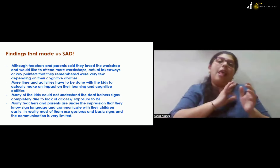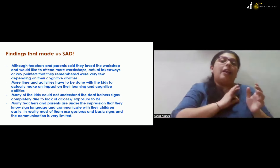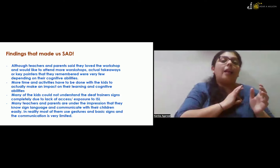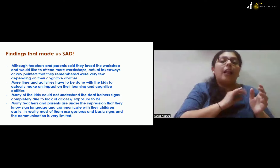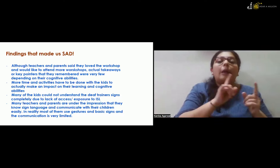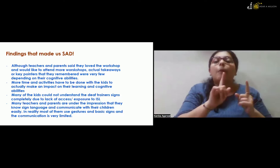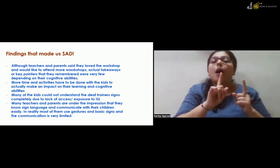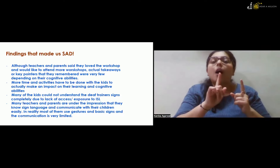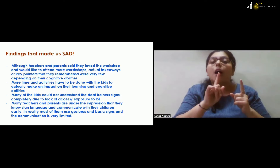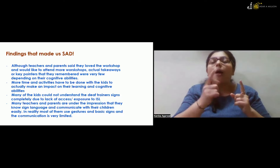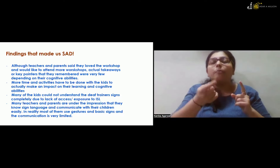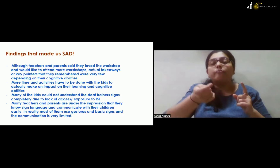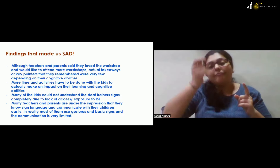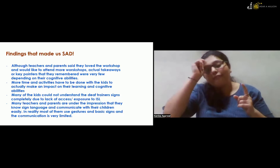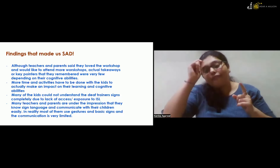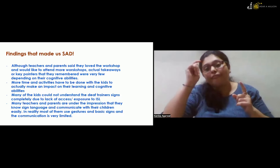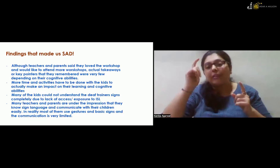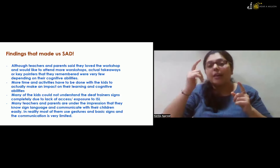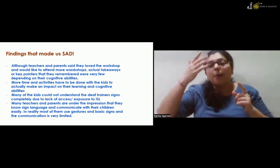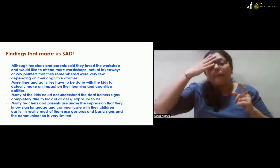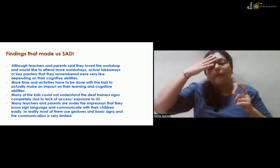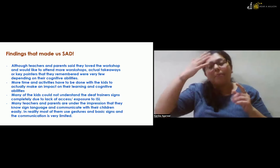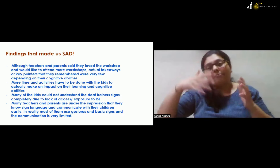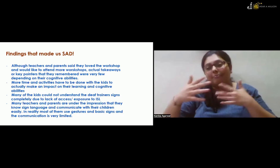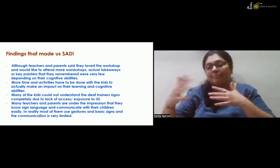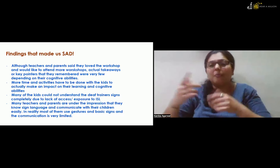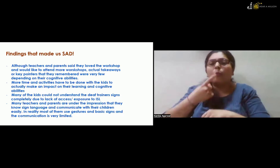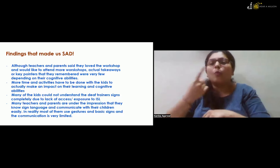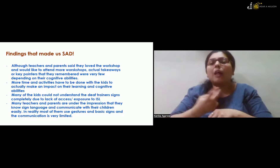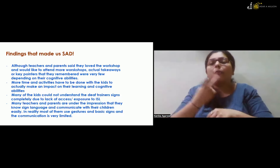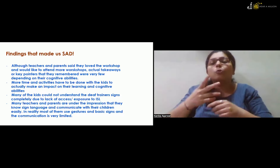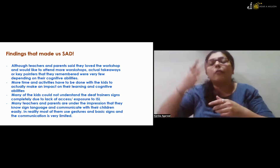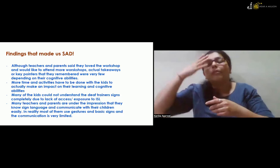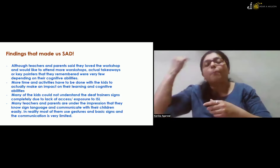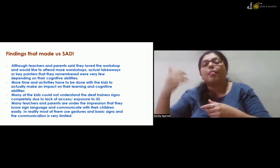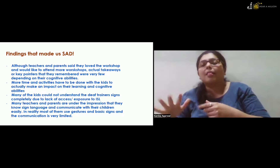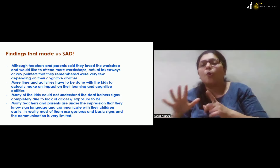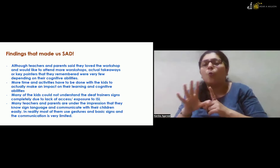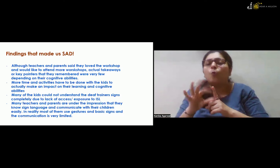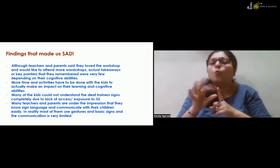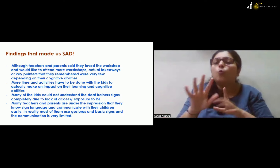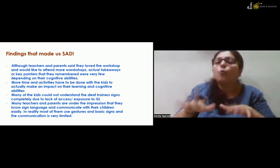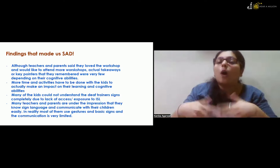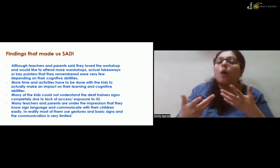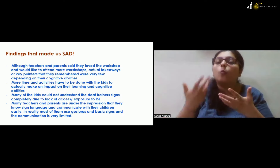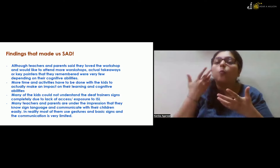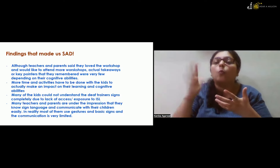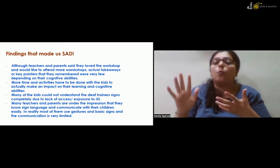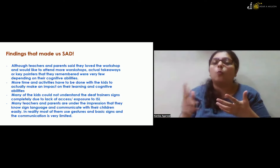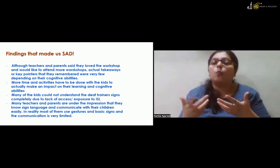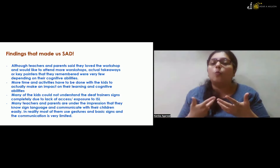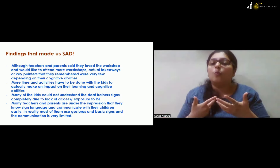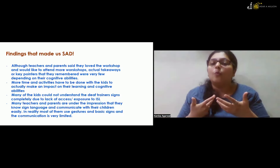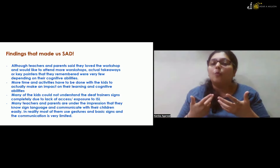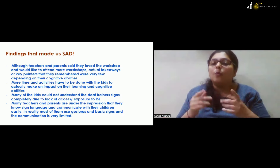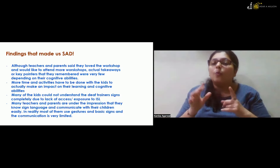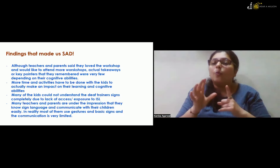That although, teachers and parents said they love the workshops, they actually, in the actual